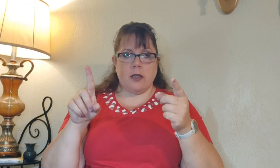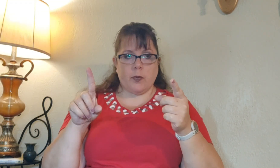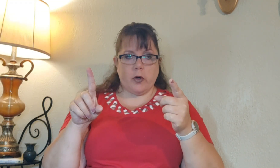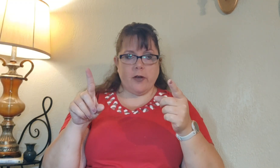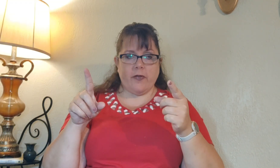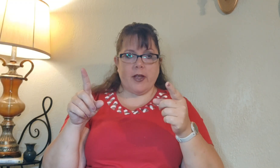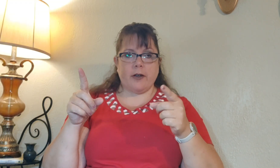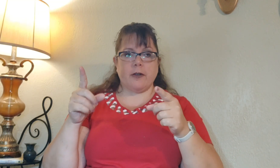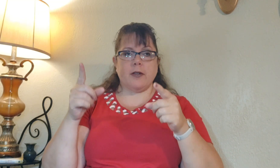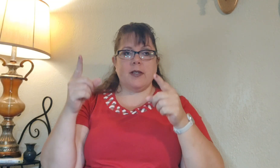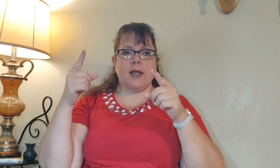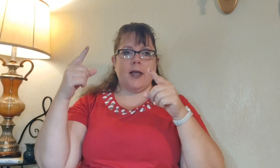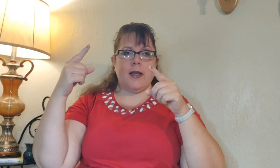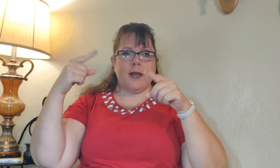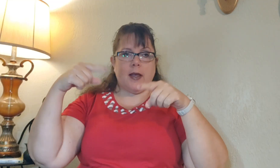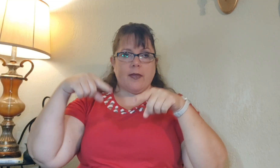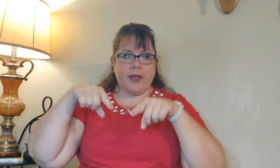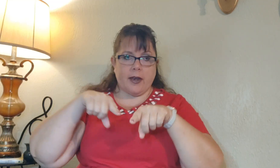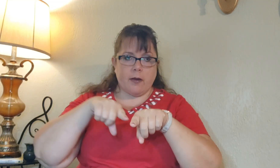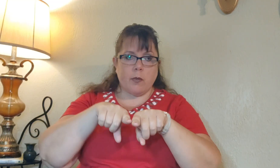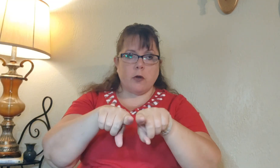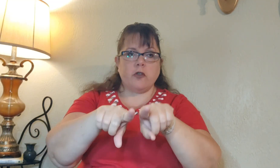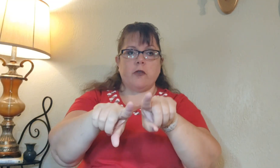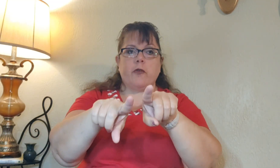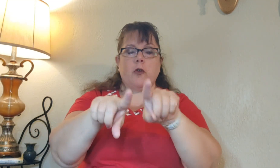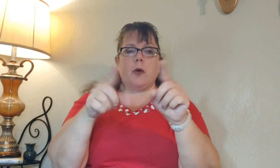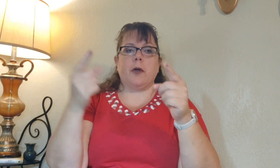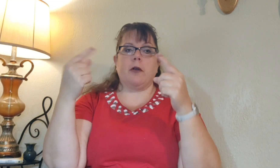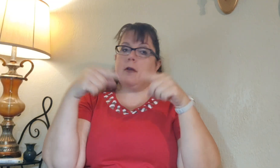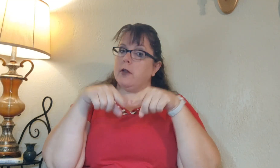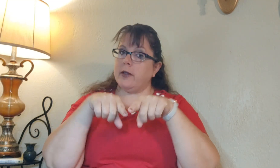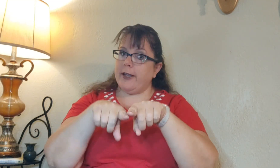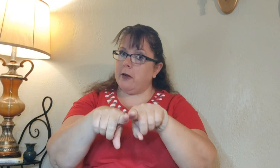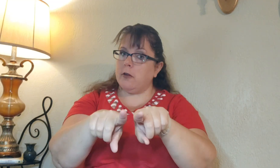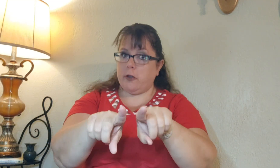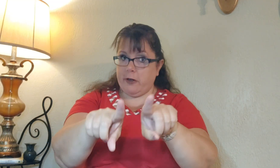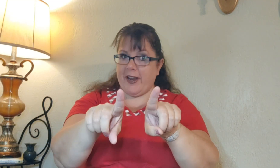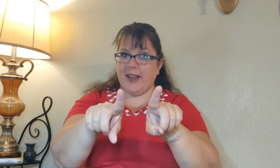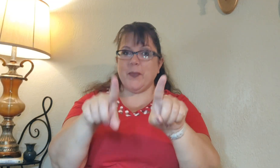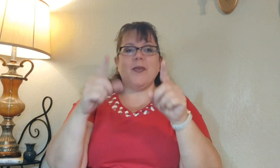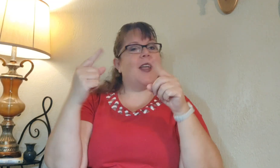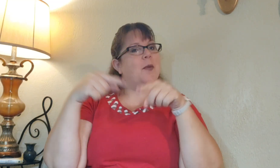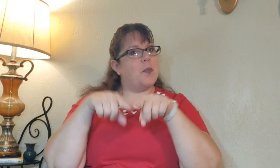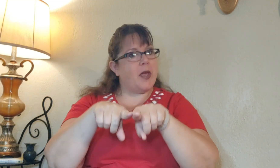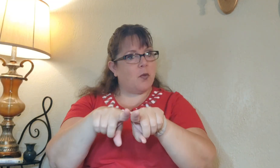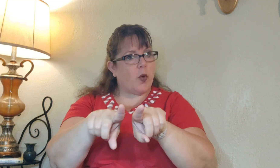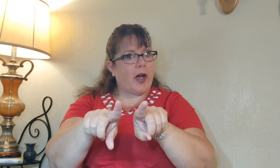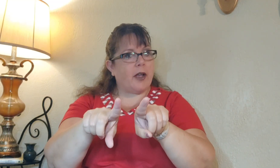your pointer fingers and then a motion forward. During,